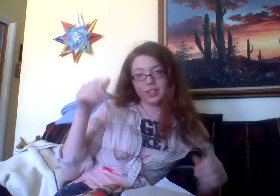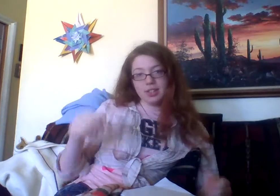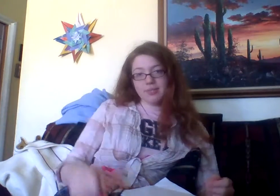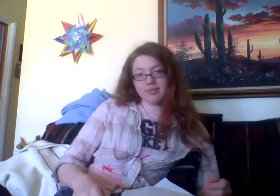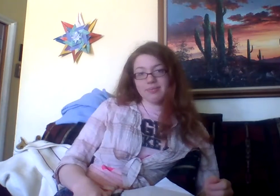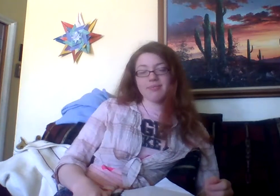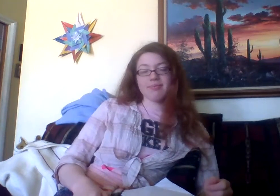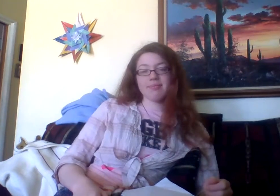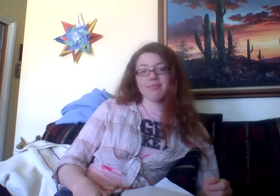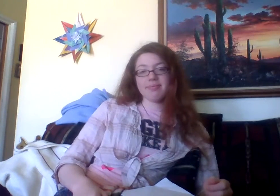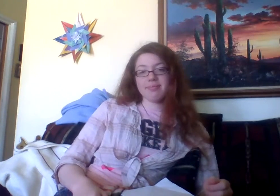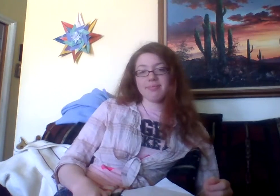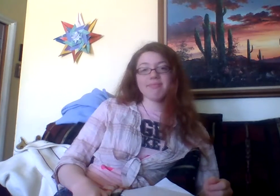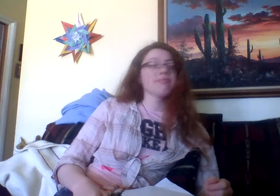interested.